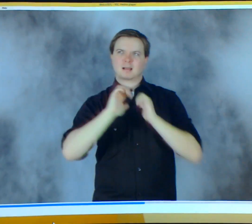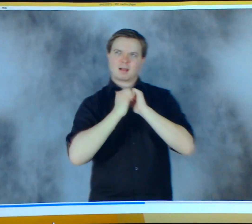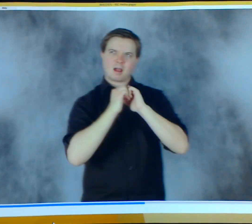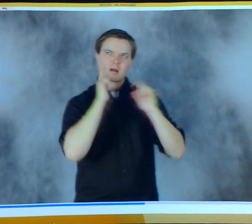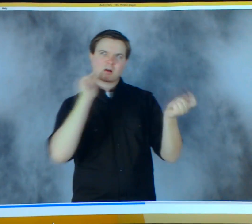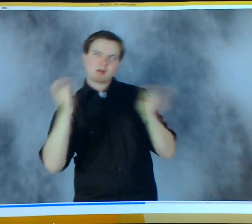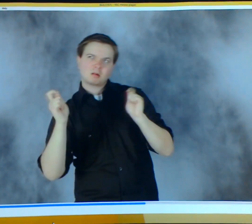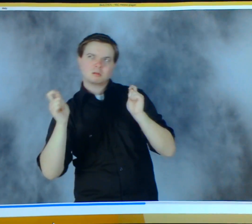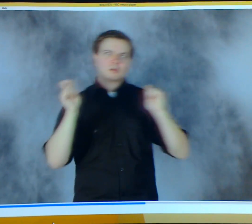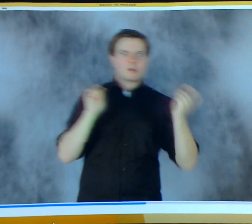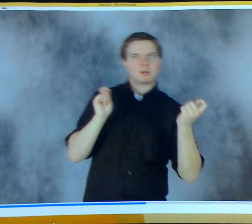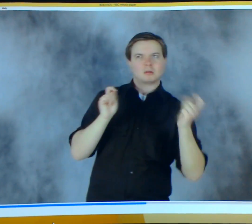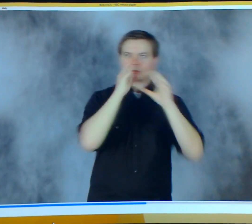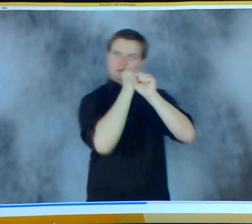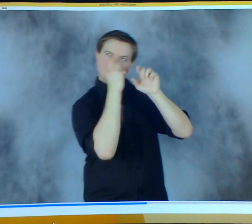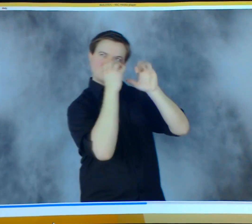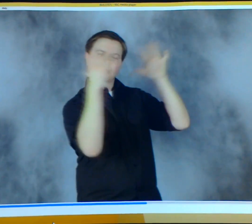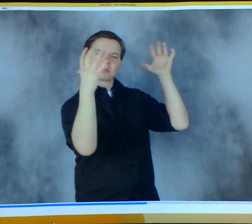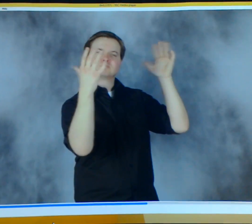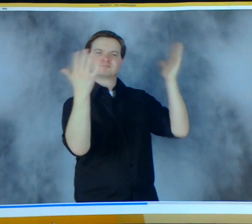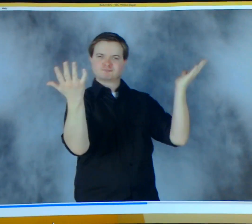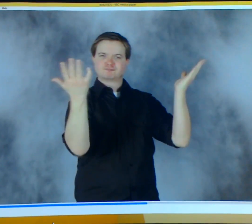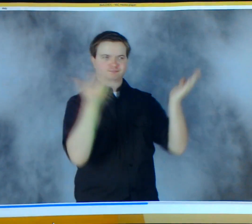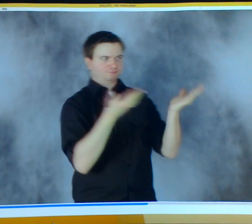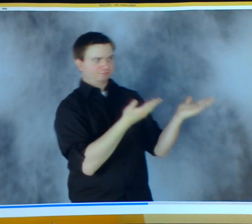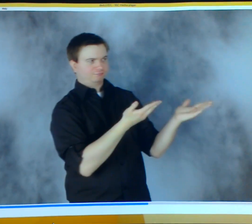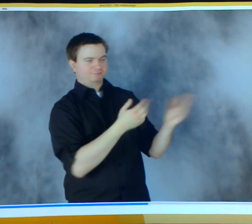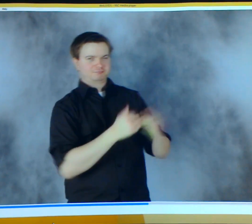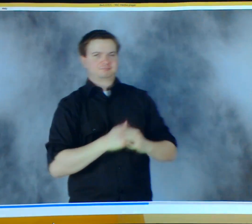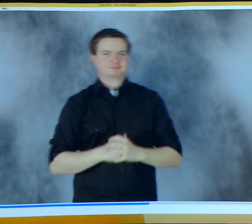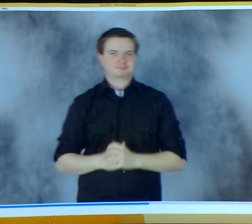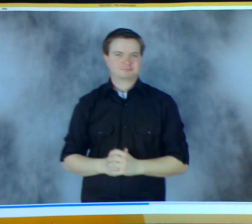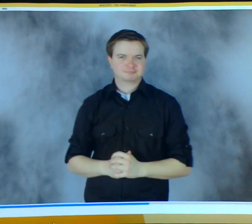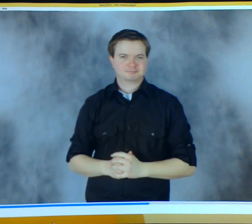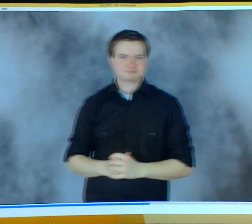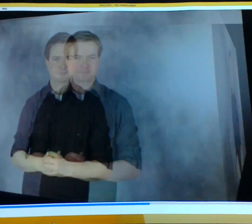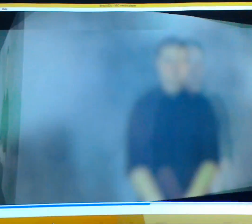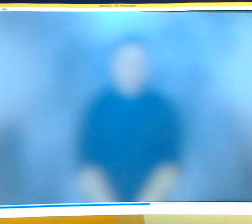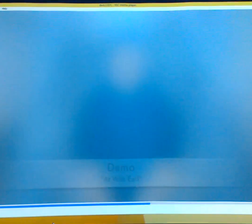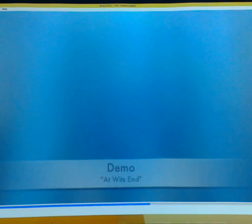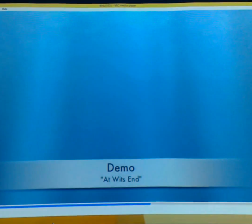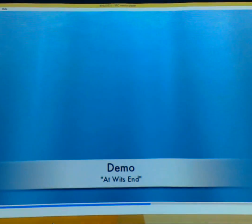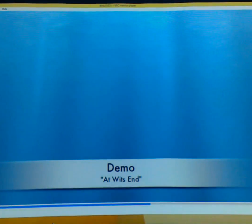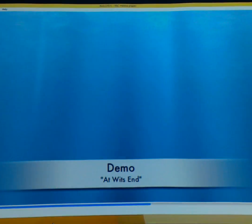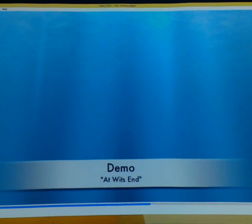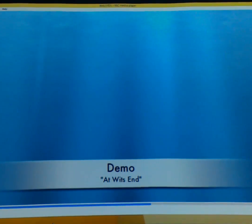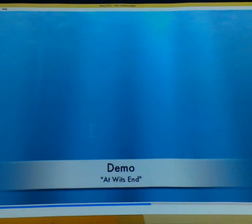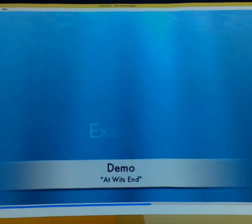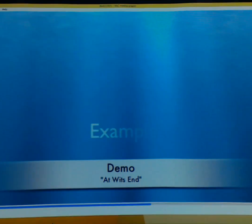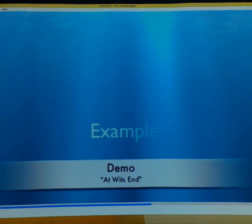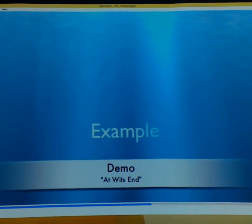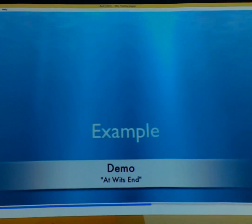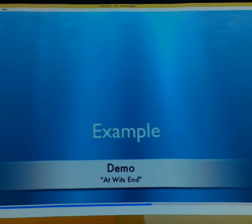If I were to copy that phrase in a real situation, this is how I could use it, and you can adapt it and tweak it to your own liking.